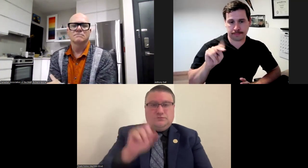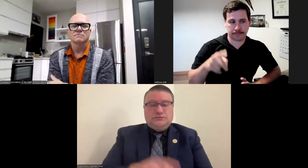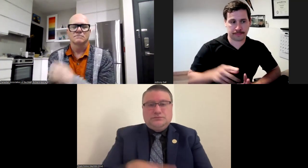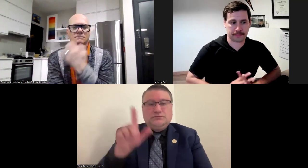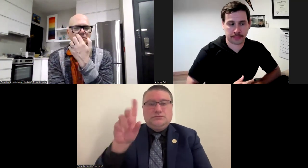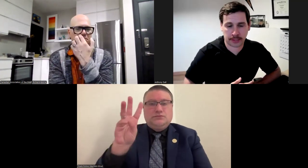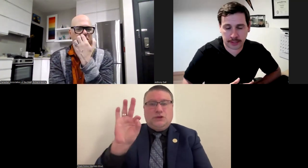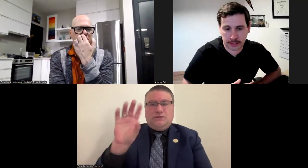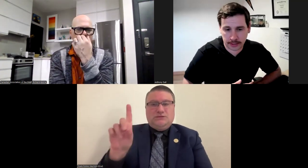Frank.